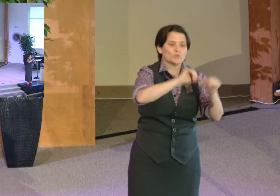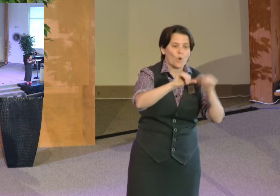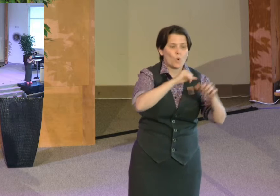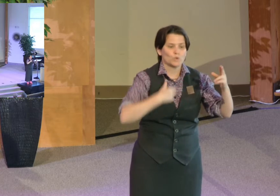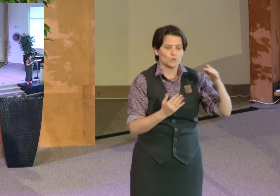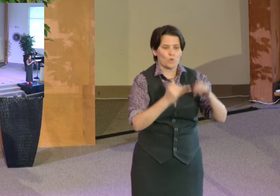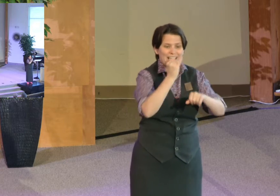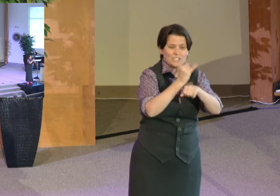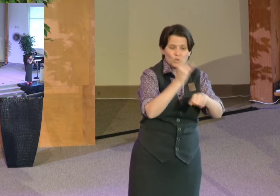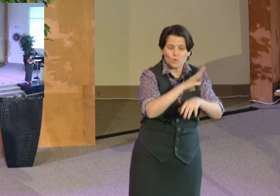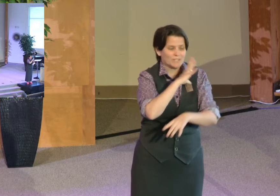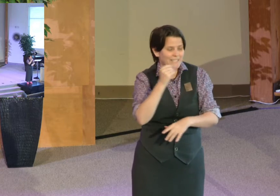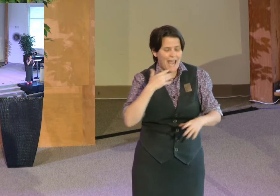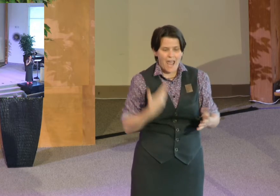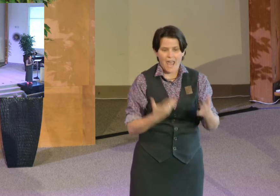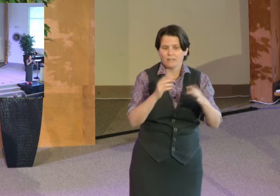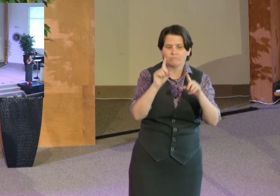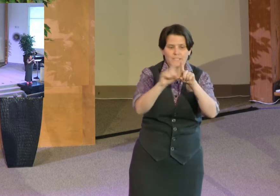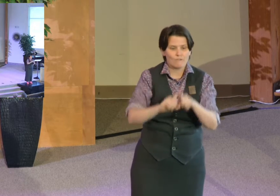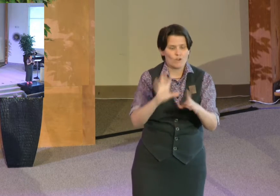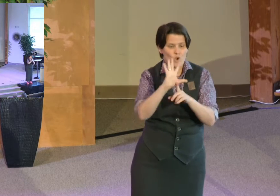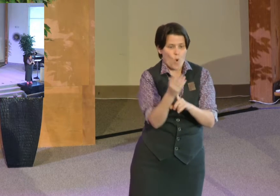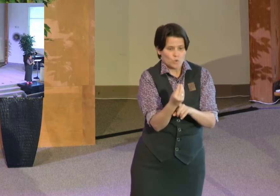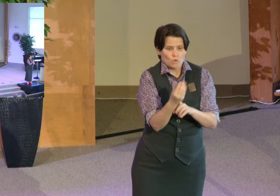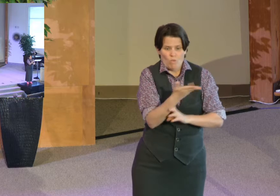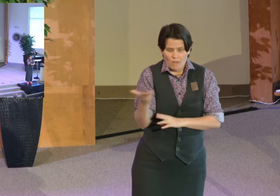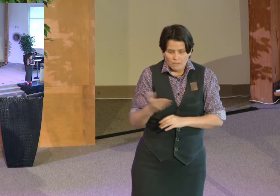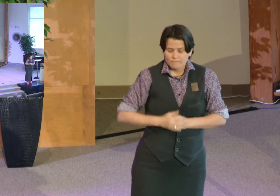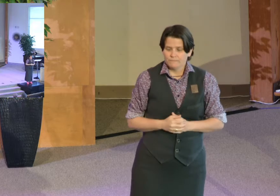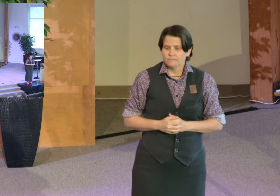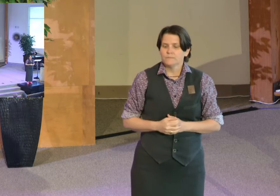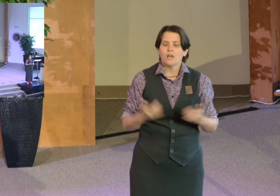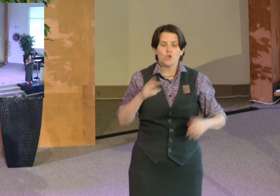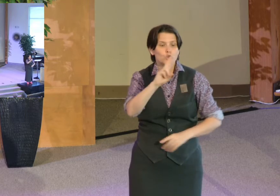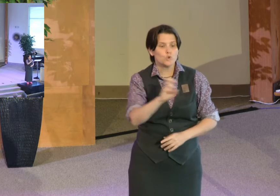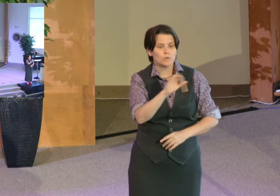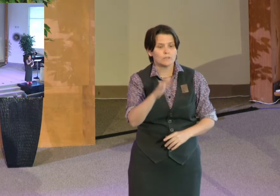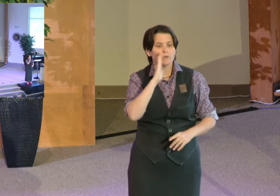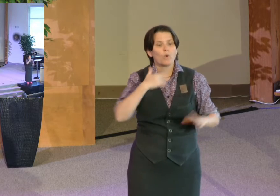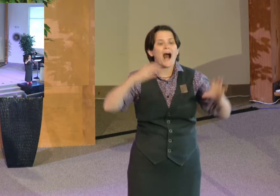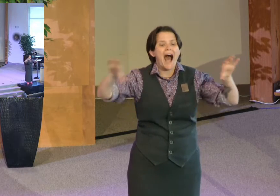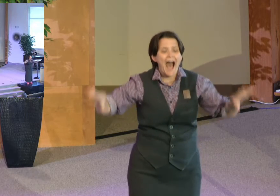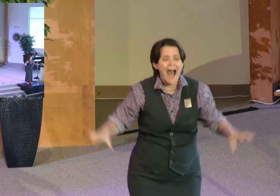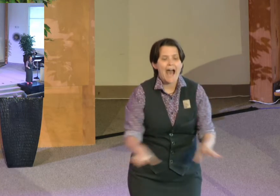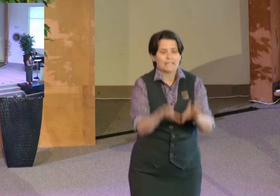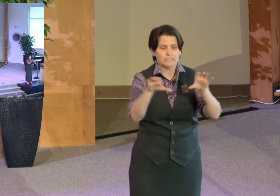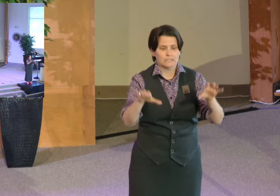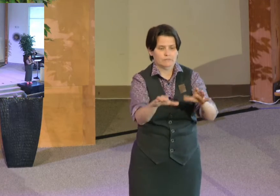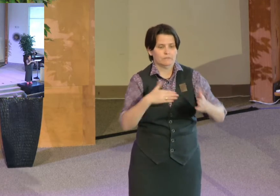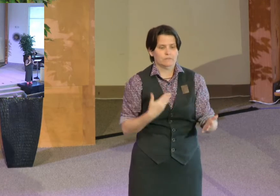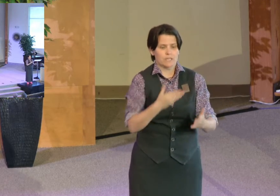in dismantling systemic racism and the social structures that support injustice and prejudice, and we raise